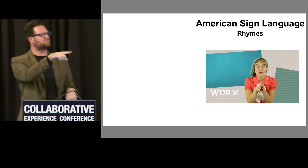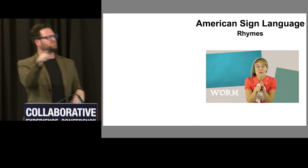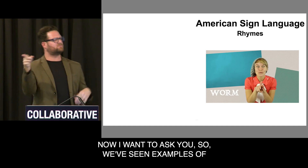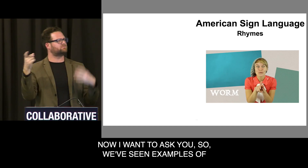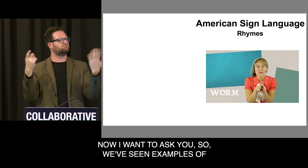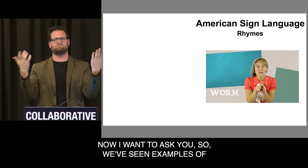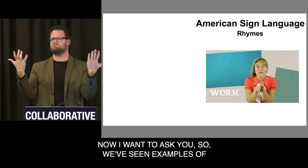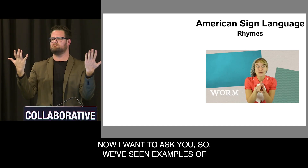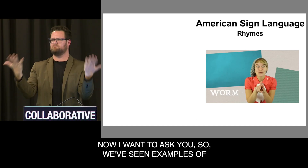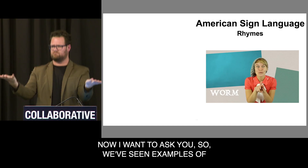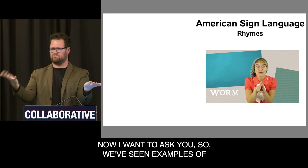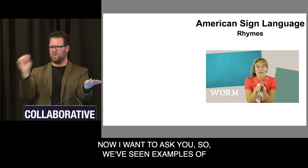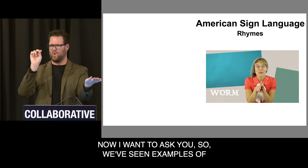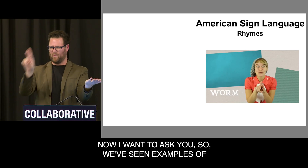Now I want to ask you,